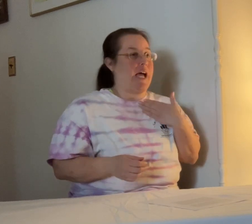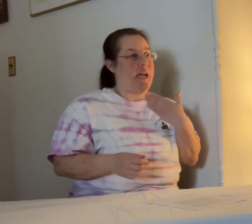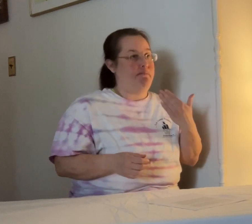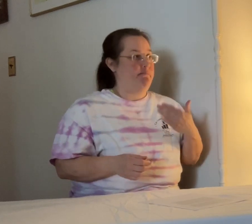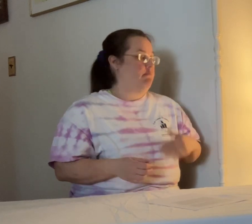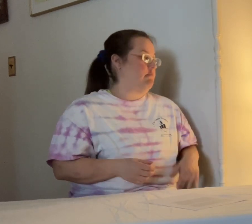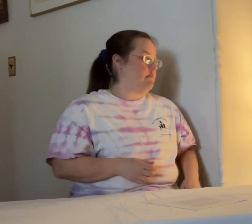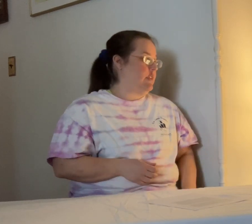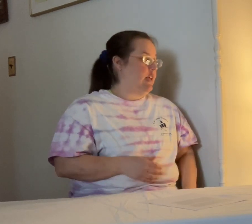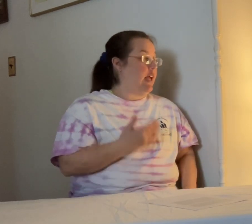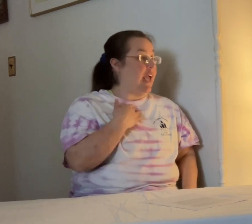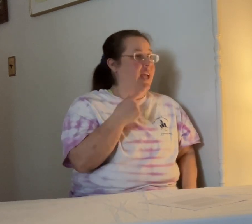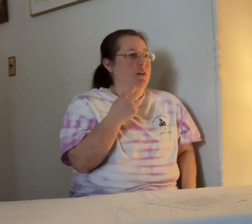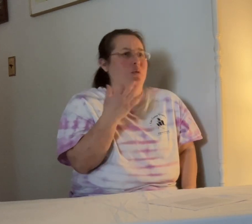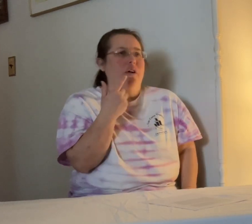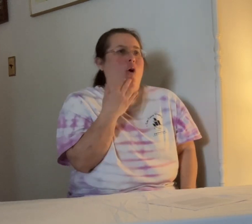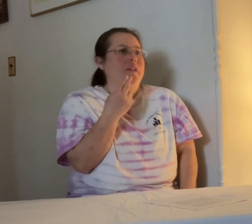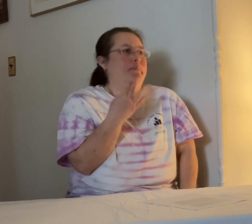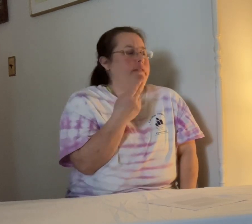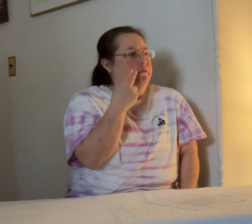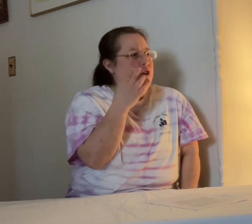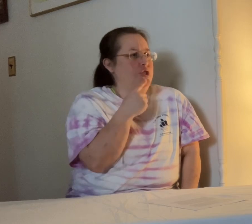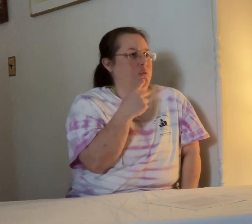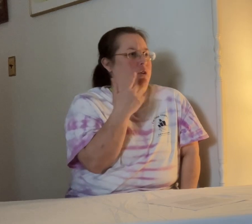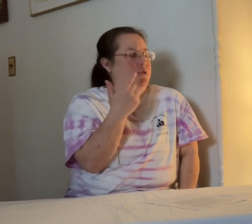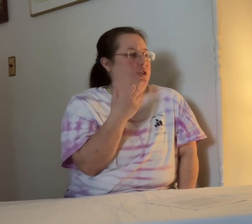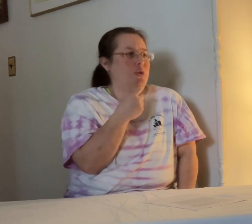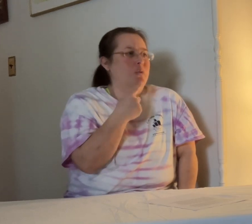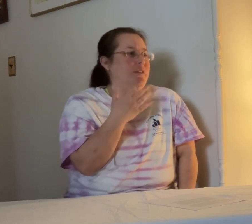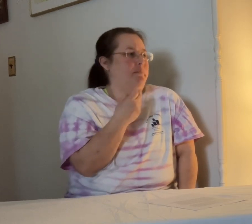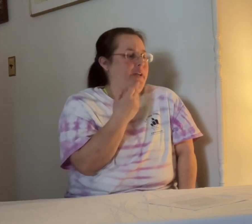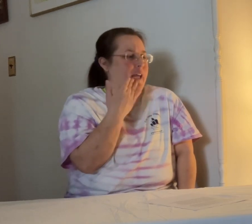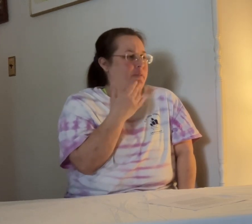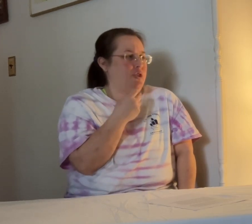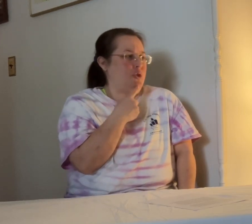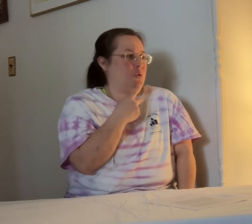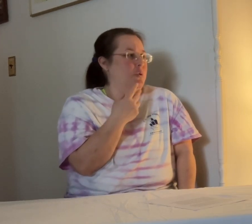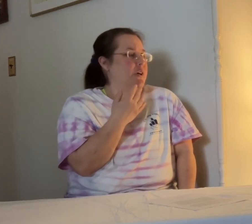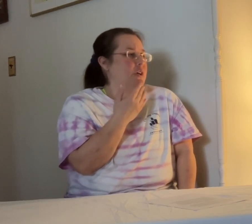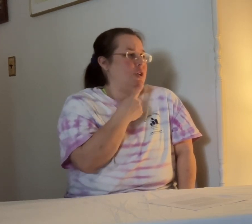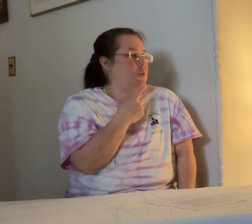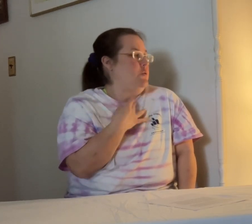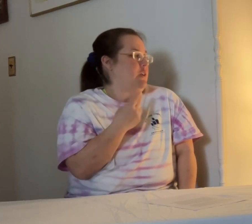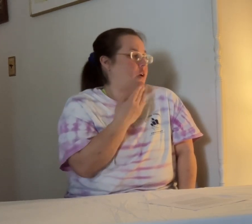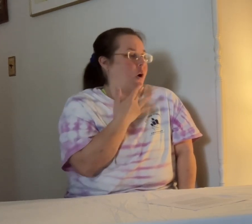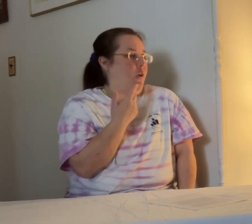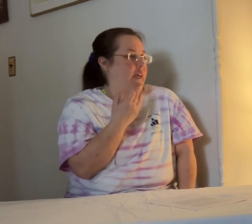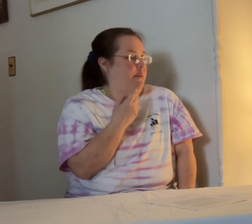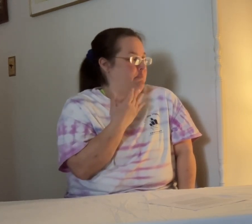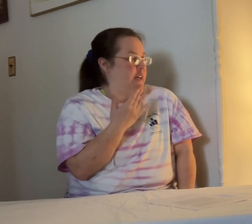time. And it would have only been virtual, so you wouldn't have been able to use it all that much.